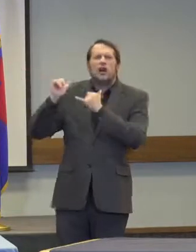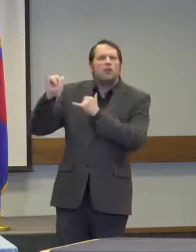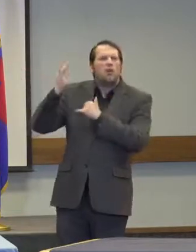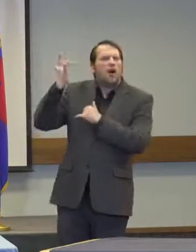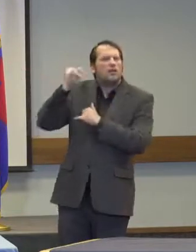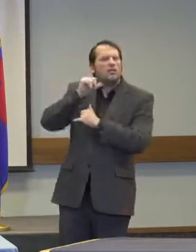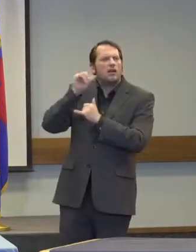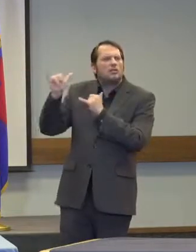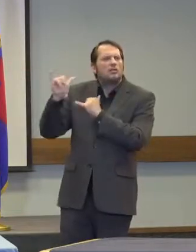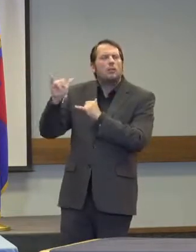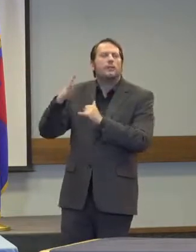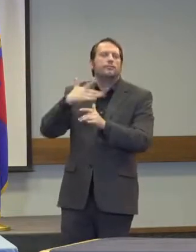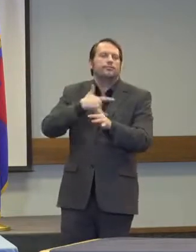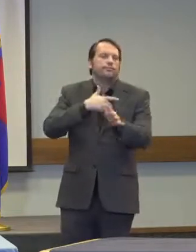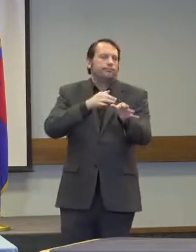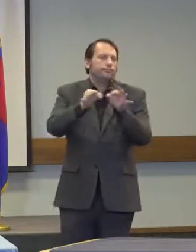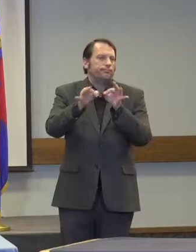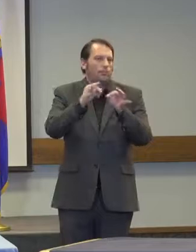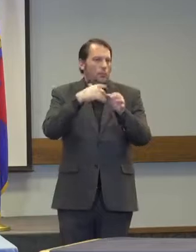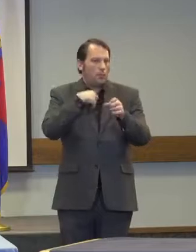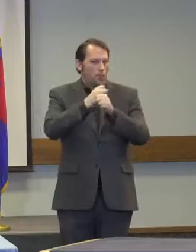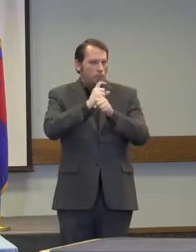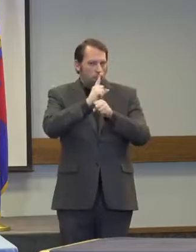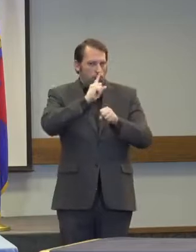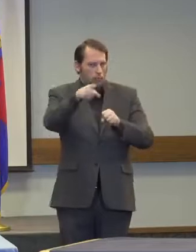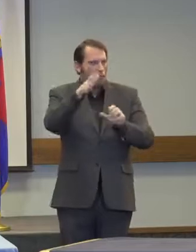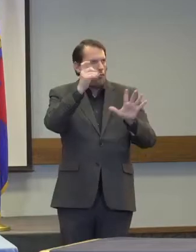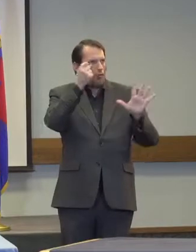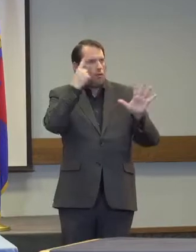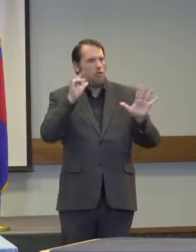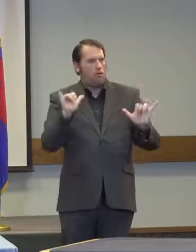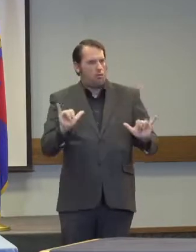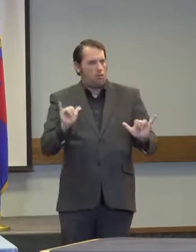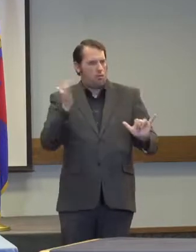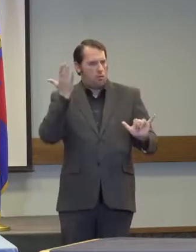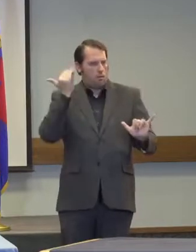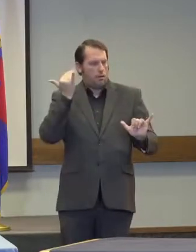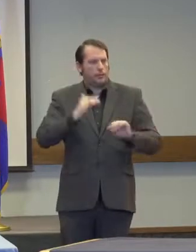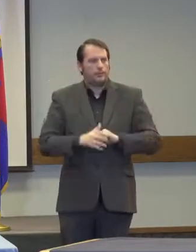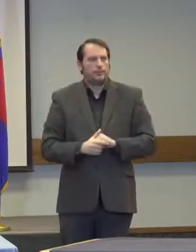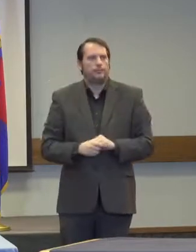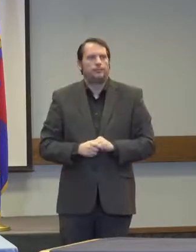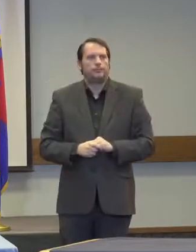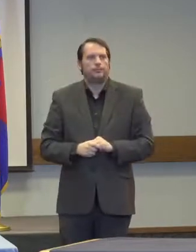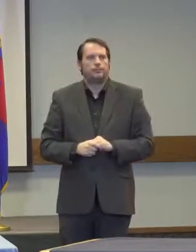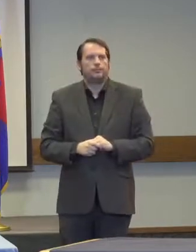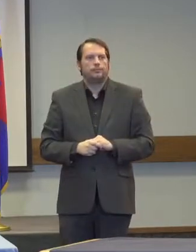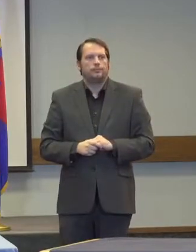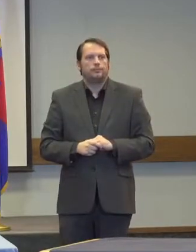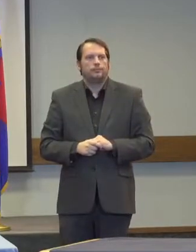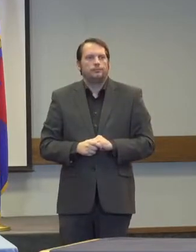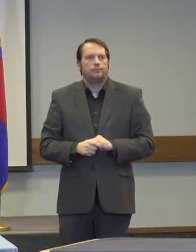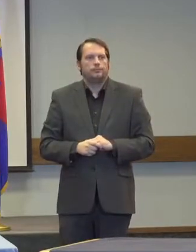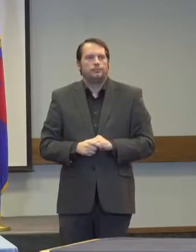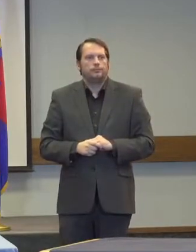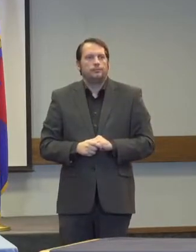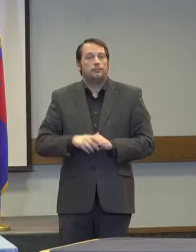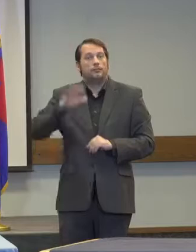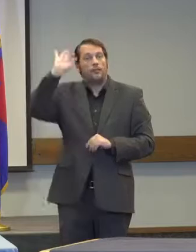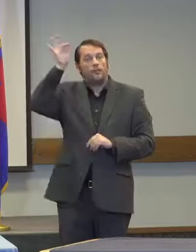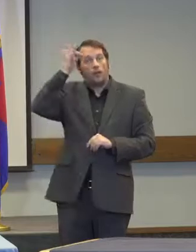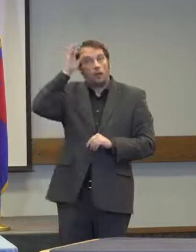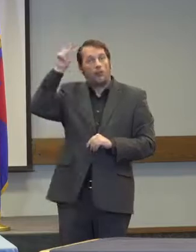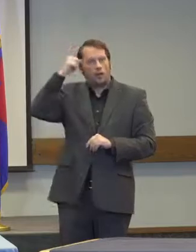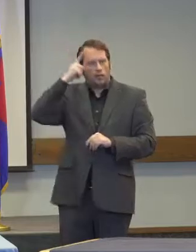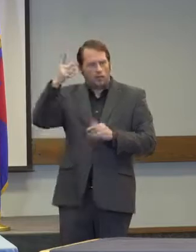also where tests come from. So there's a supply that comes from the federal government that's supplied to states that have been utilized for priority populations,